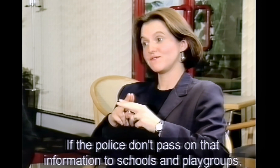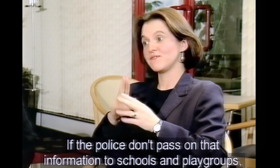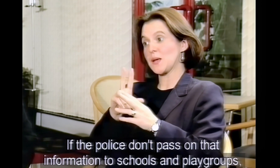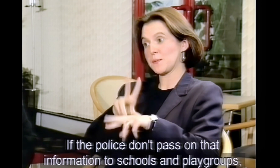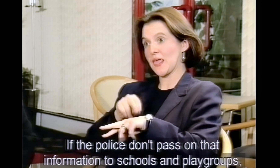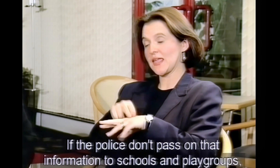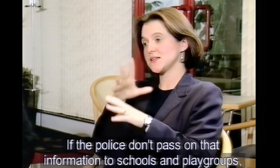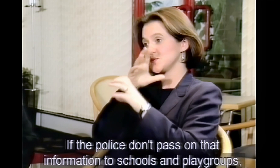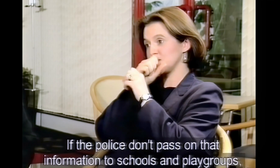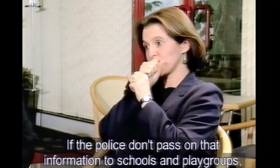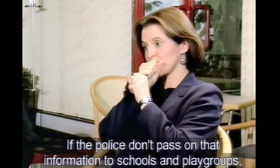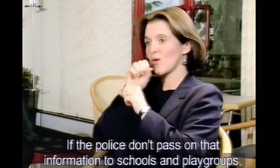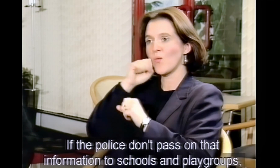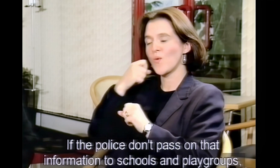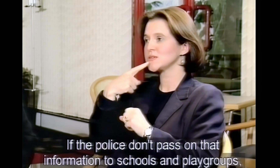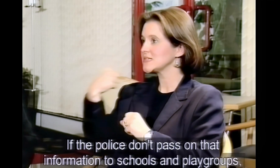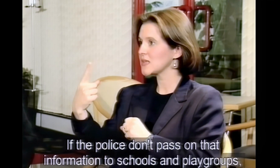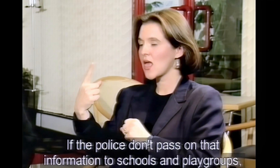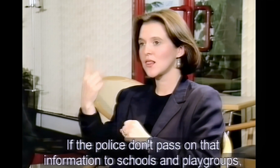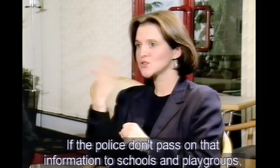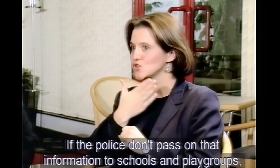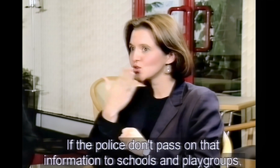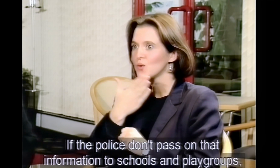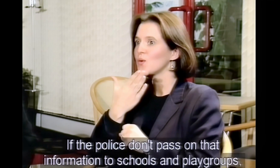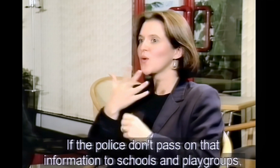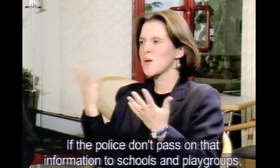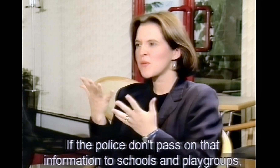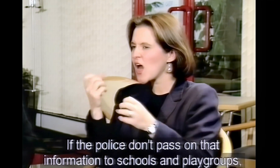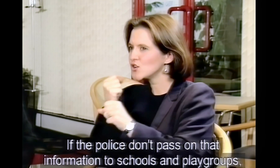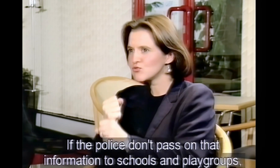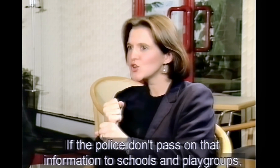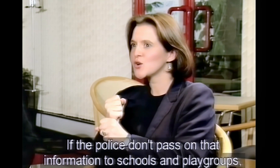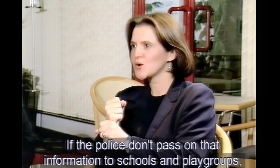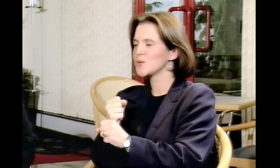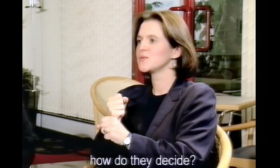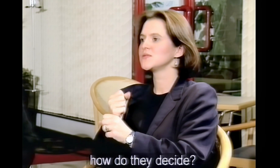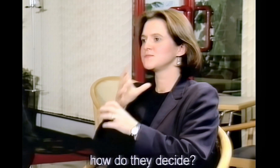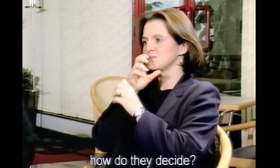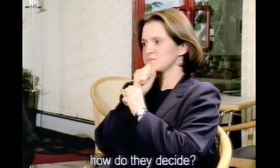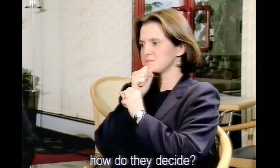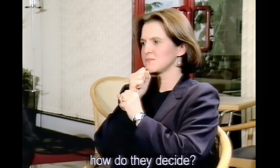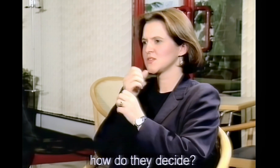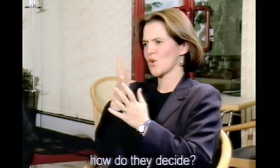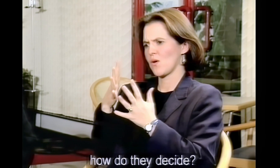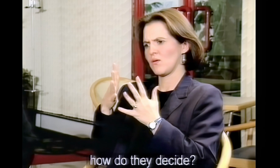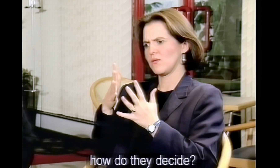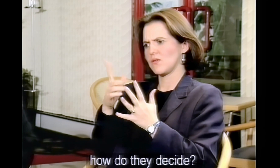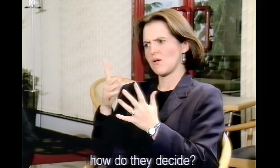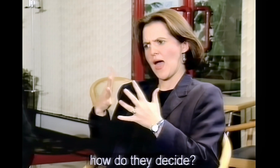If the police don't pass on that information to schools and playgroups, how do they decide? How do they